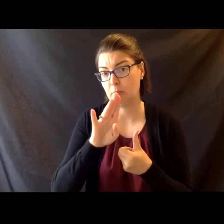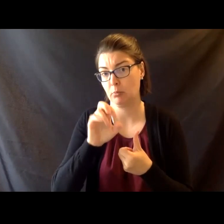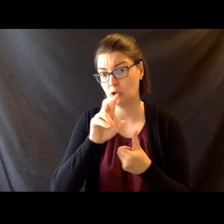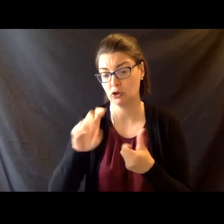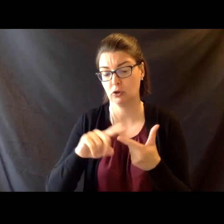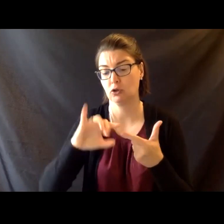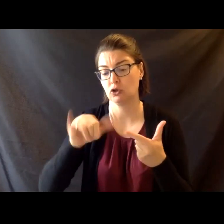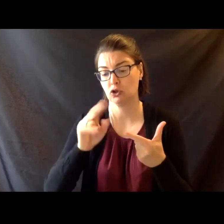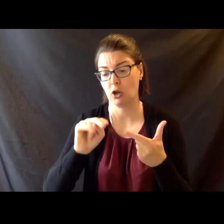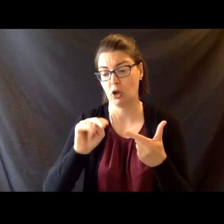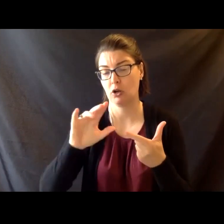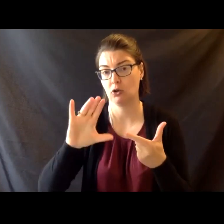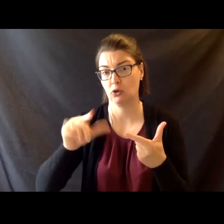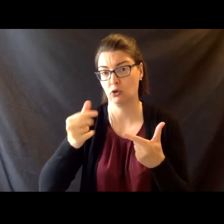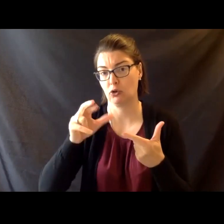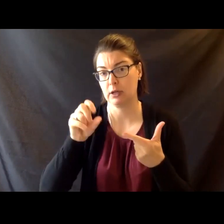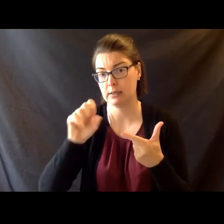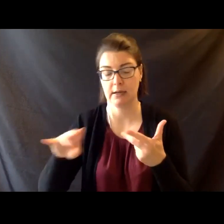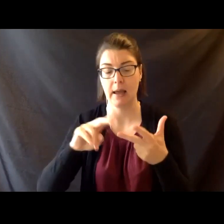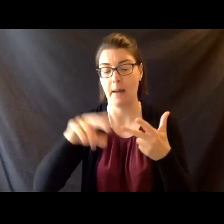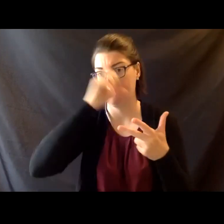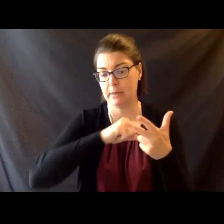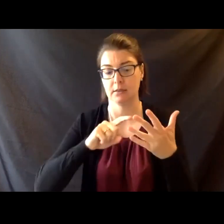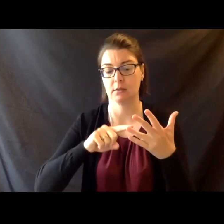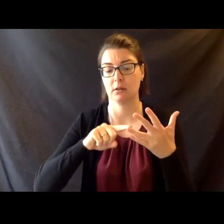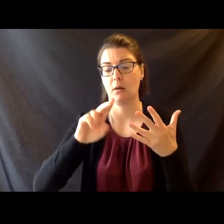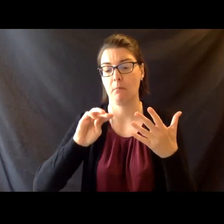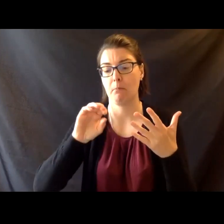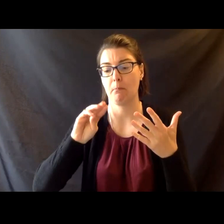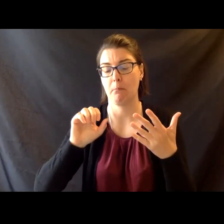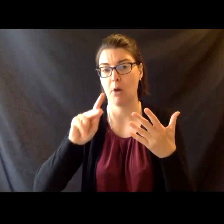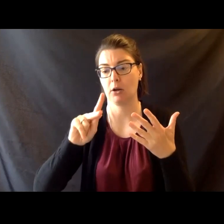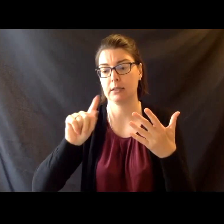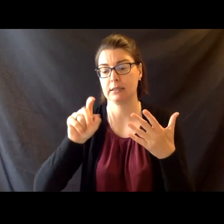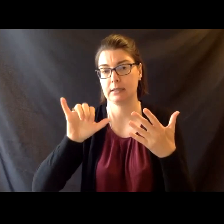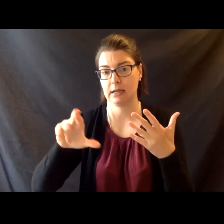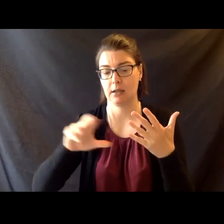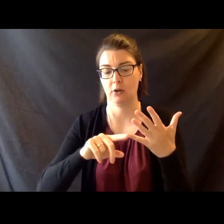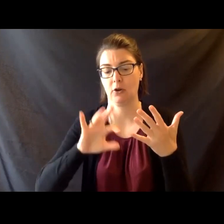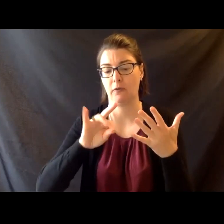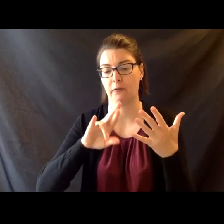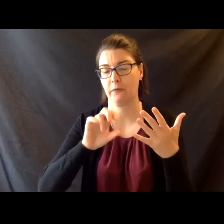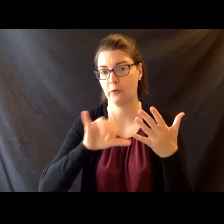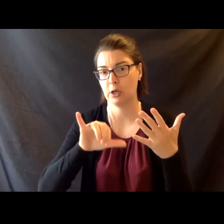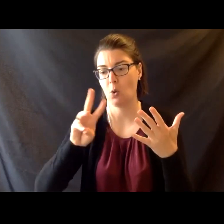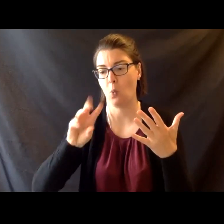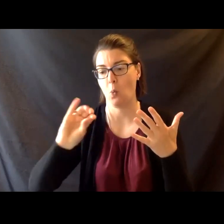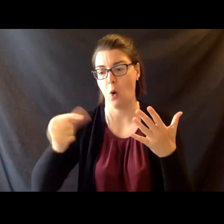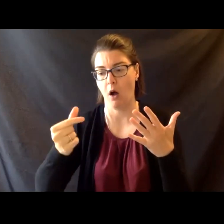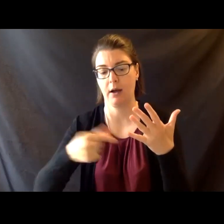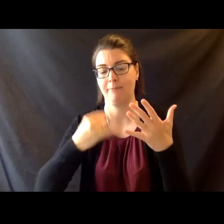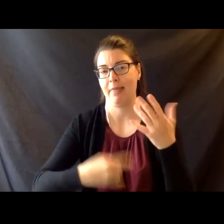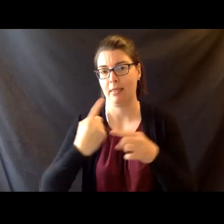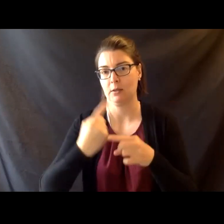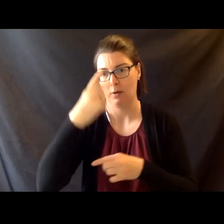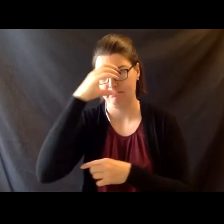Taylor, Mark Terry, Free Wong, and William Wicken. I must, however, strongly